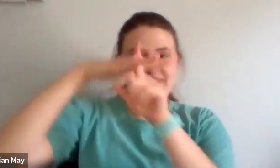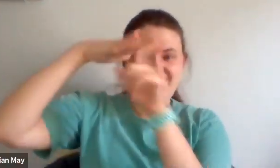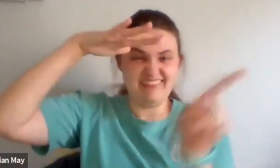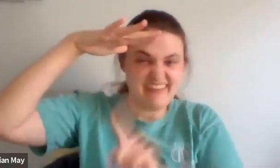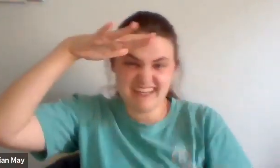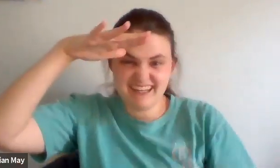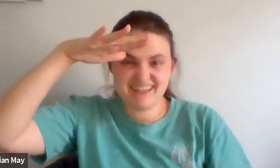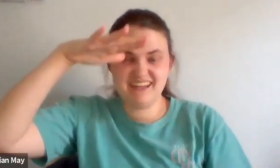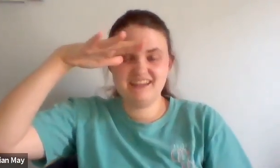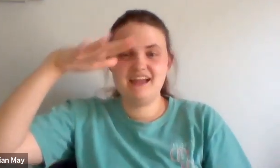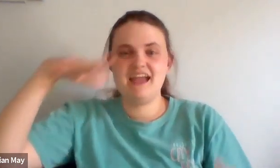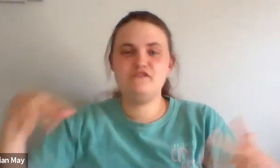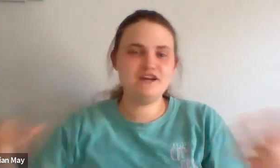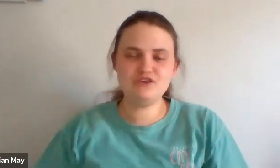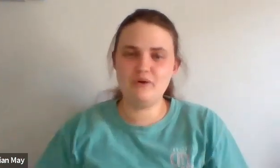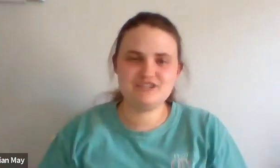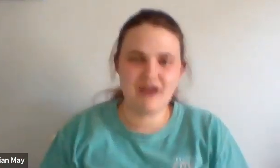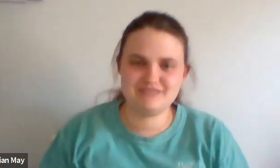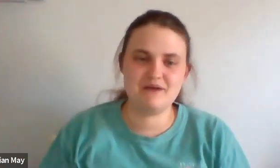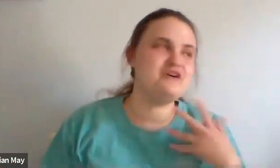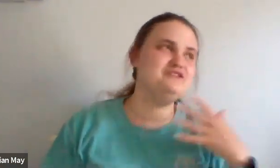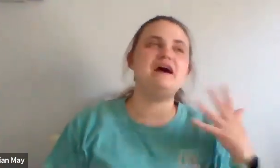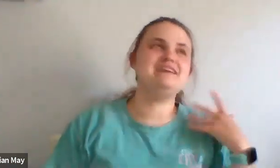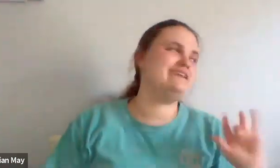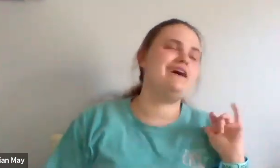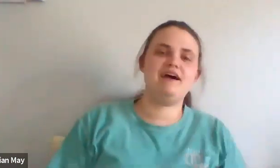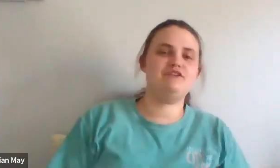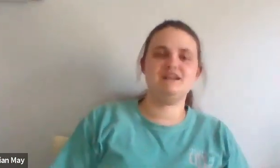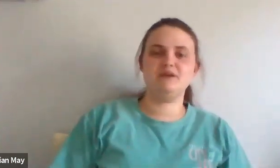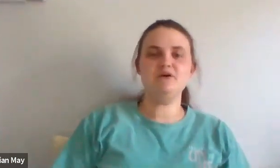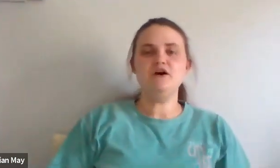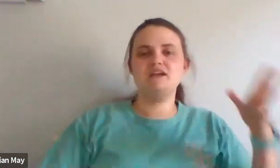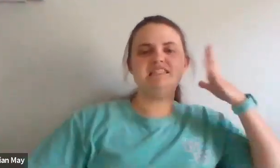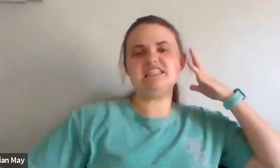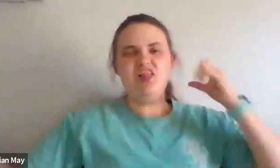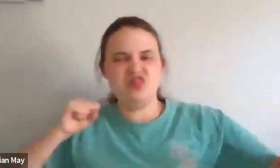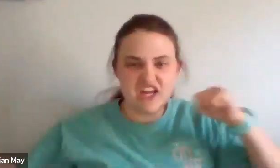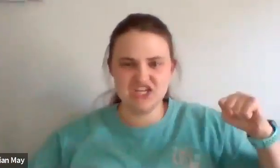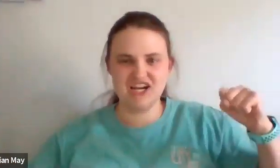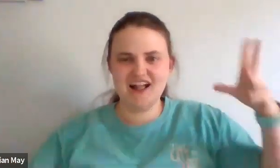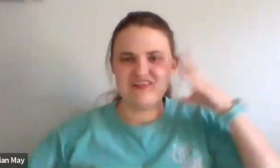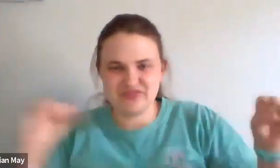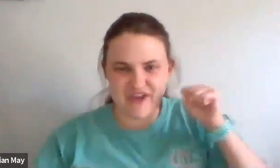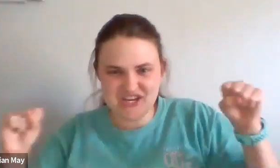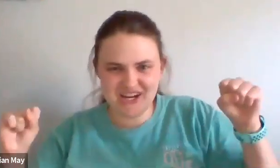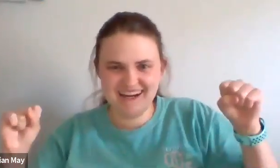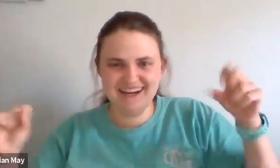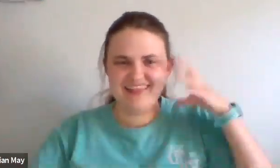like lightning, and thunder always cracks me up. Thunder, I cannot lie, cracks me up because it's thunder. That's